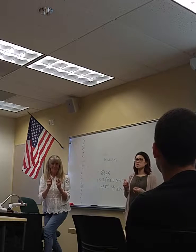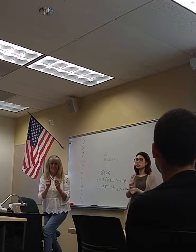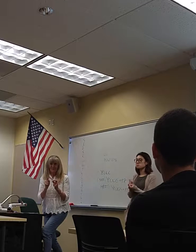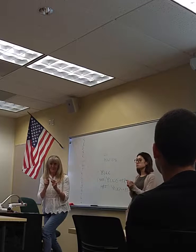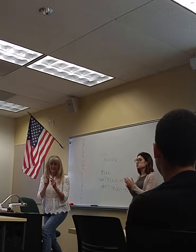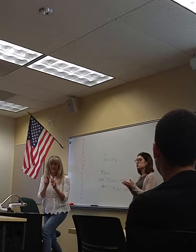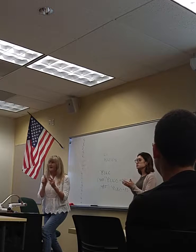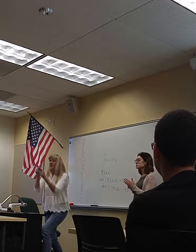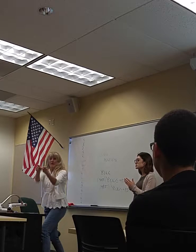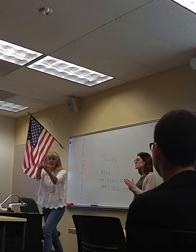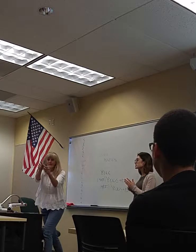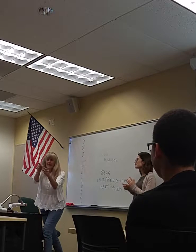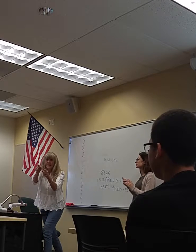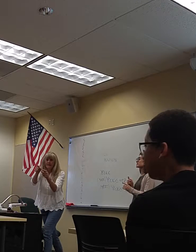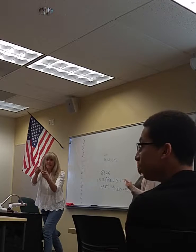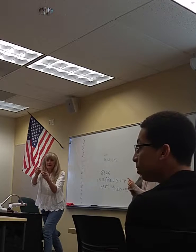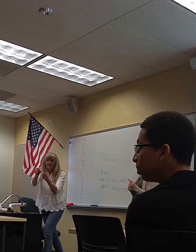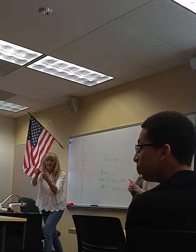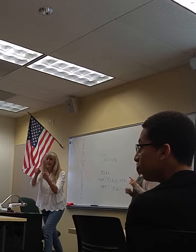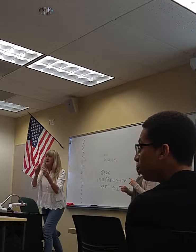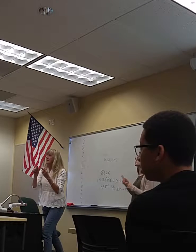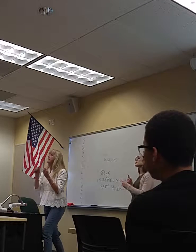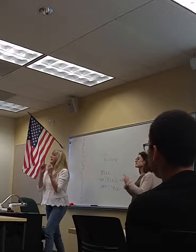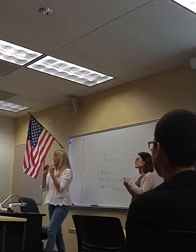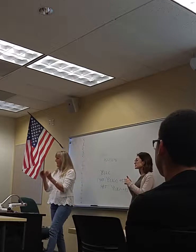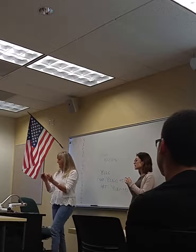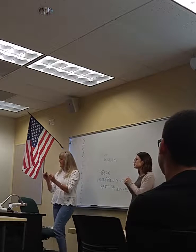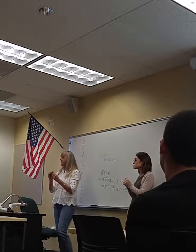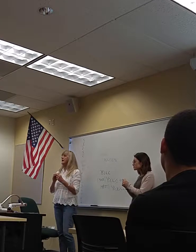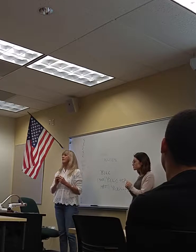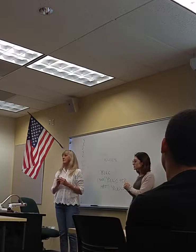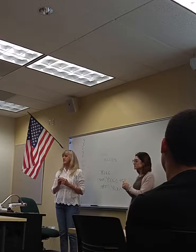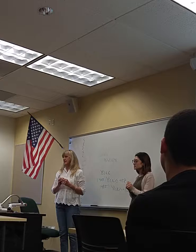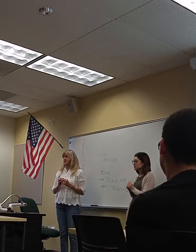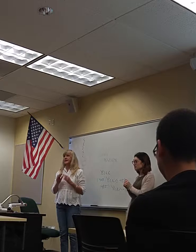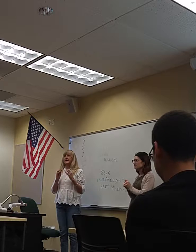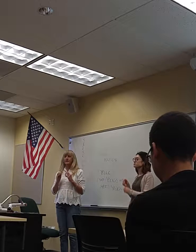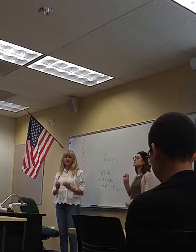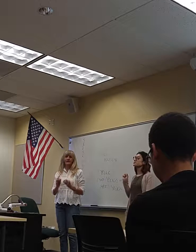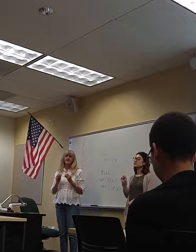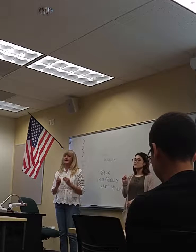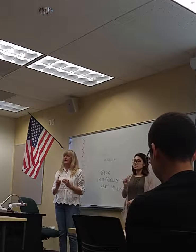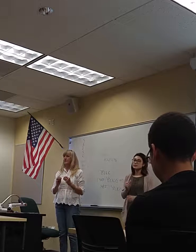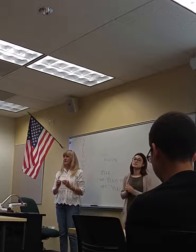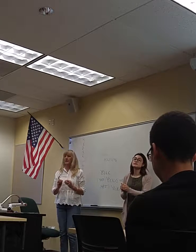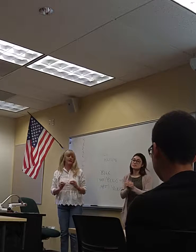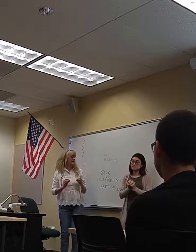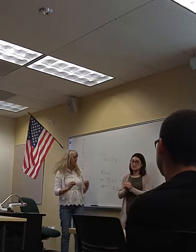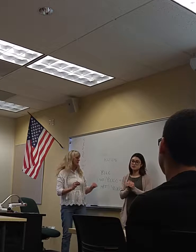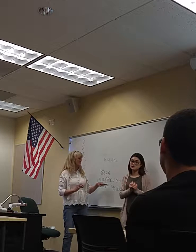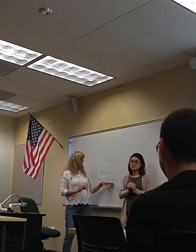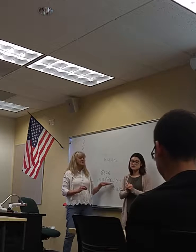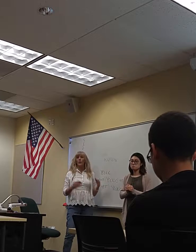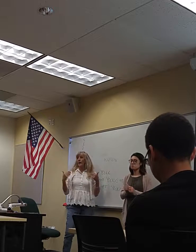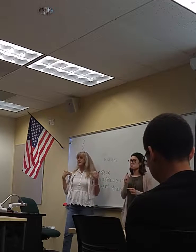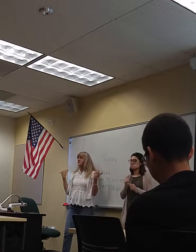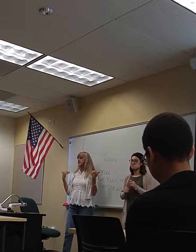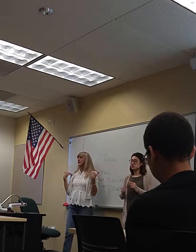Uses movement of. Say it. They have to be signed together. They have to be together. Yes, they cannot stand there alone. So I can sign